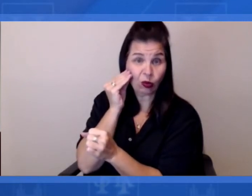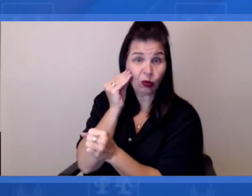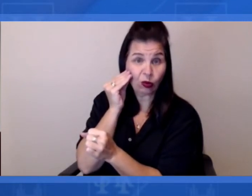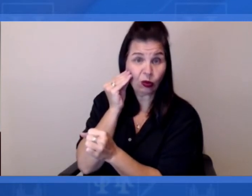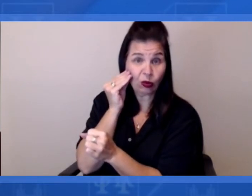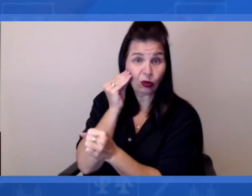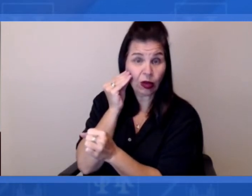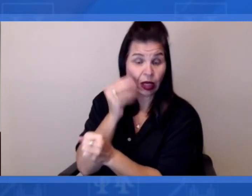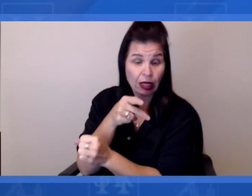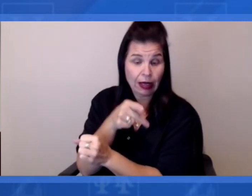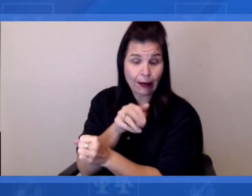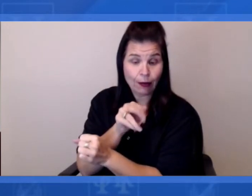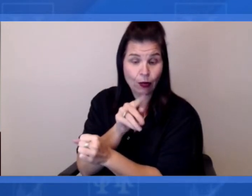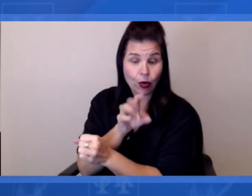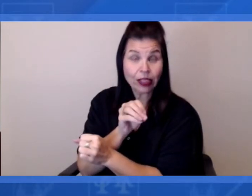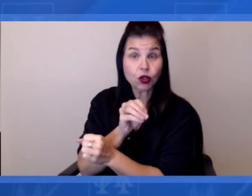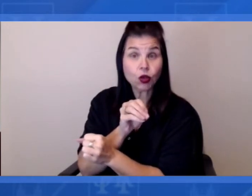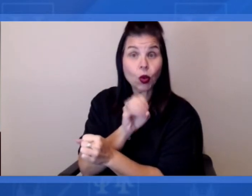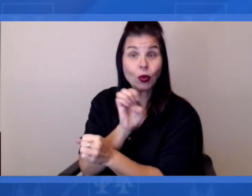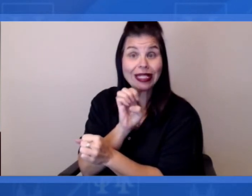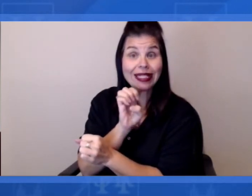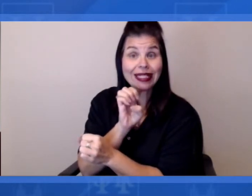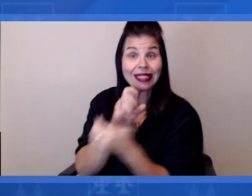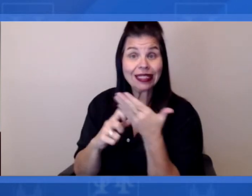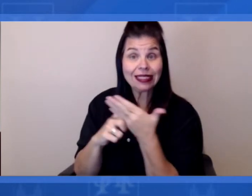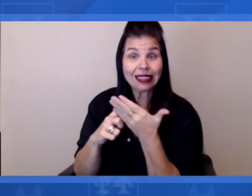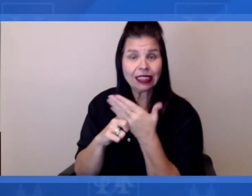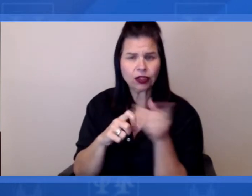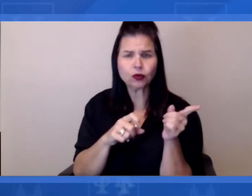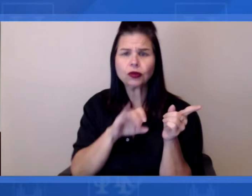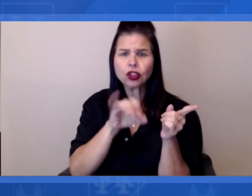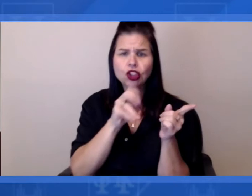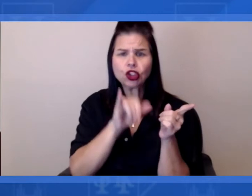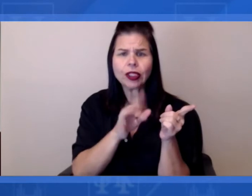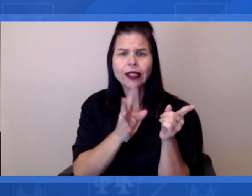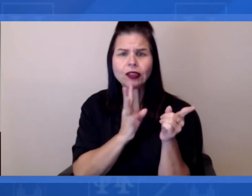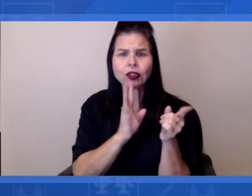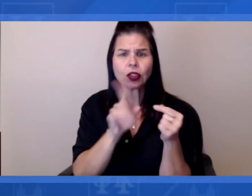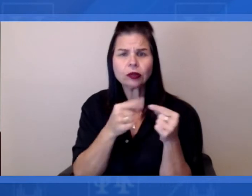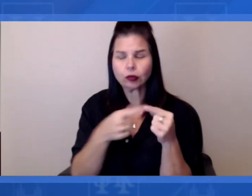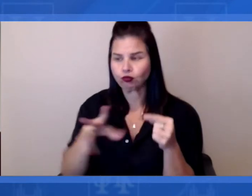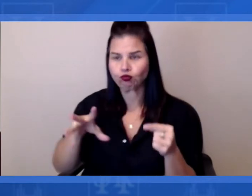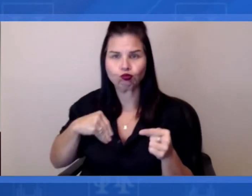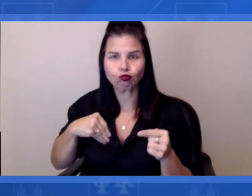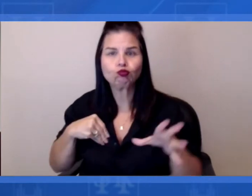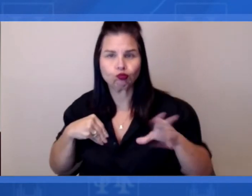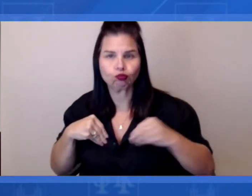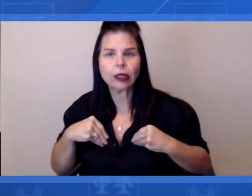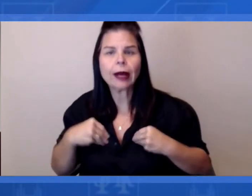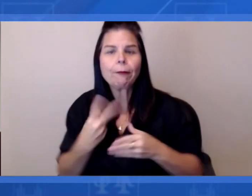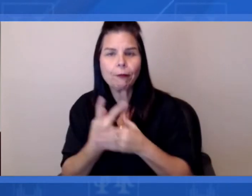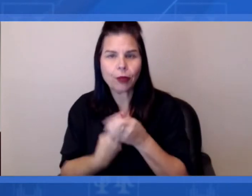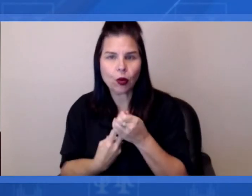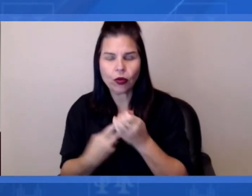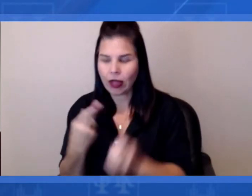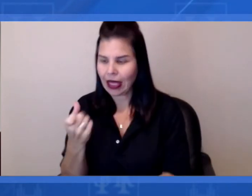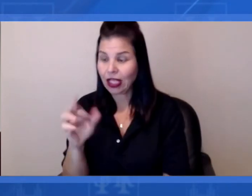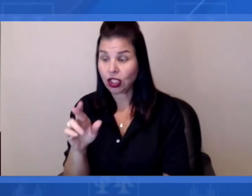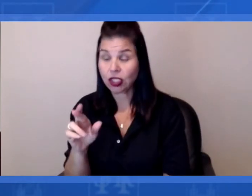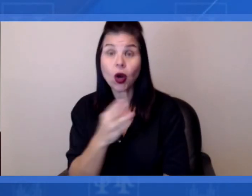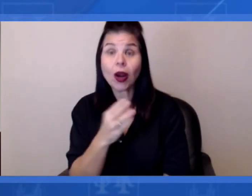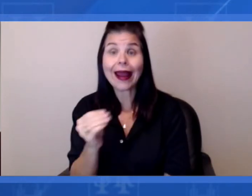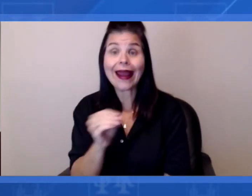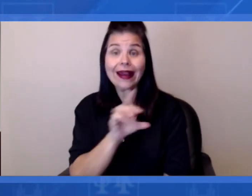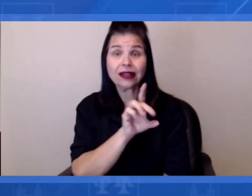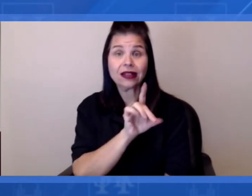The Presto e-tickets that Jay spoke about are accepted on both HSR and DARTS.